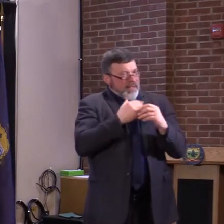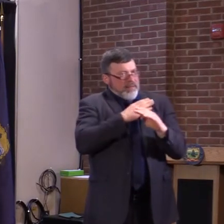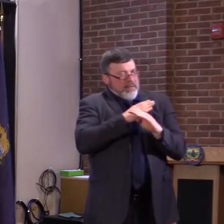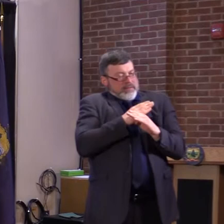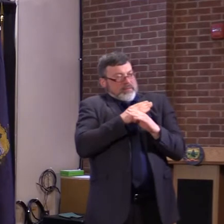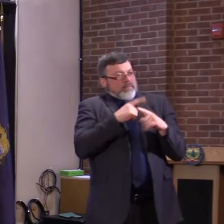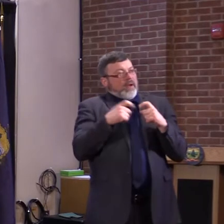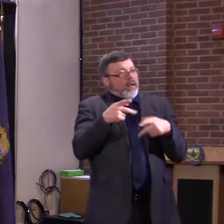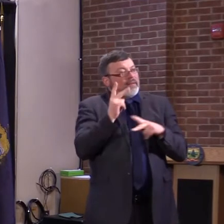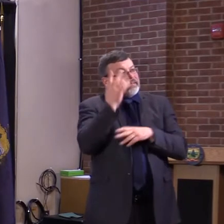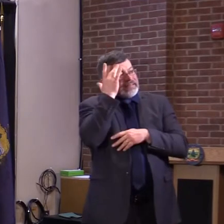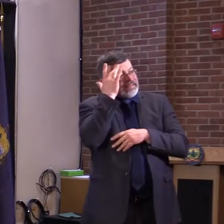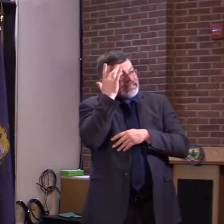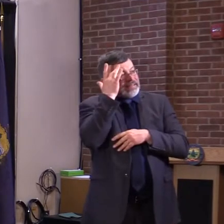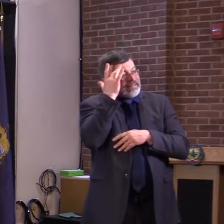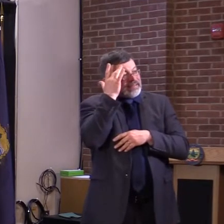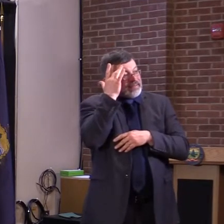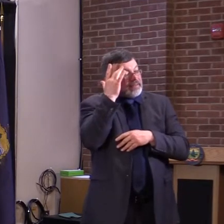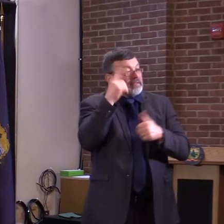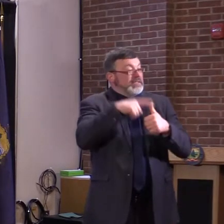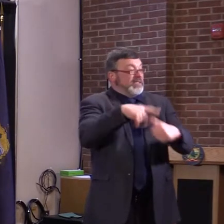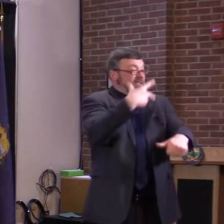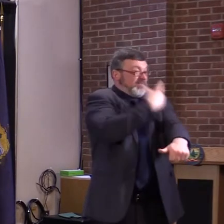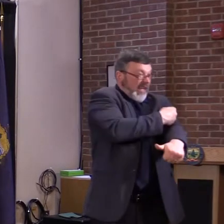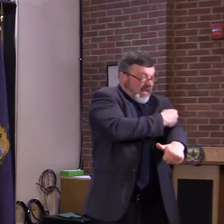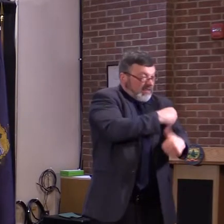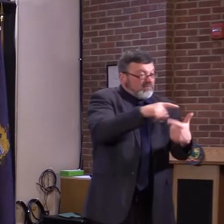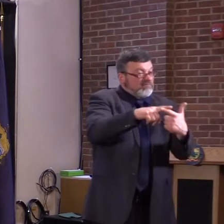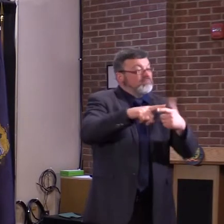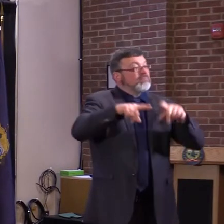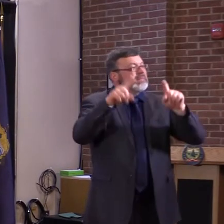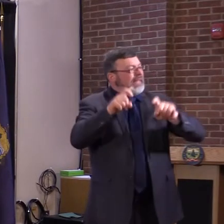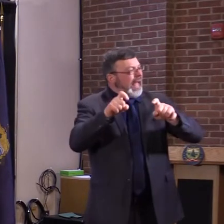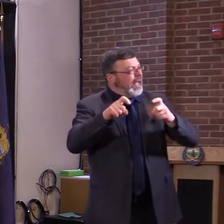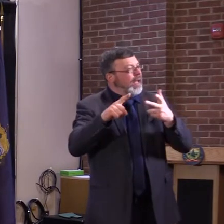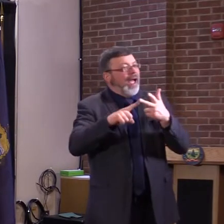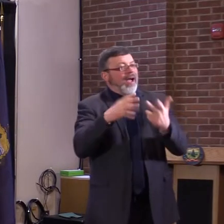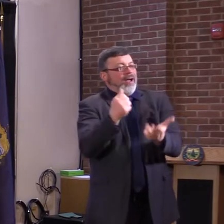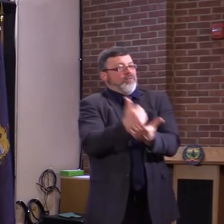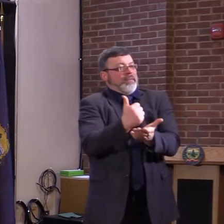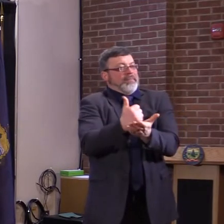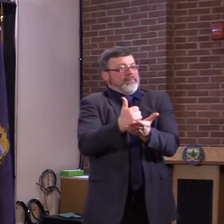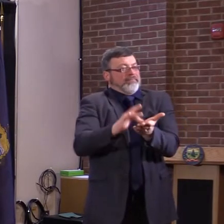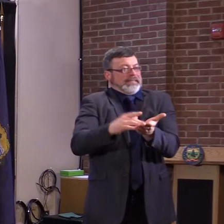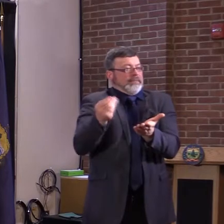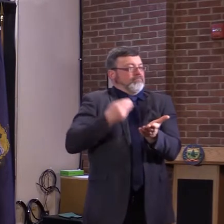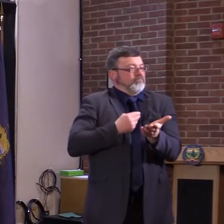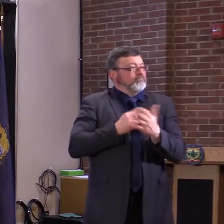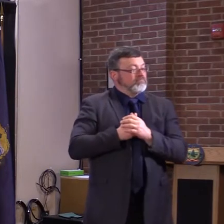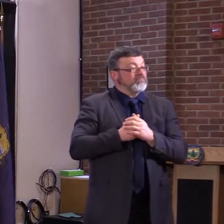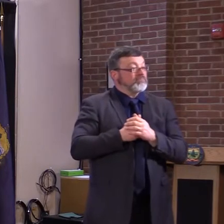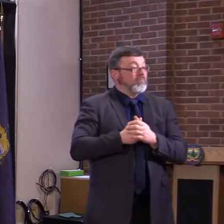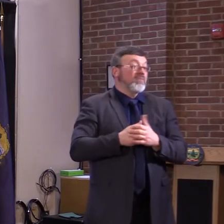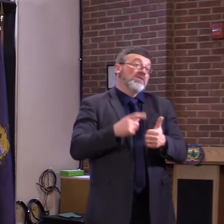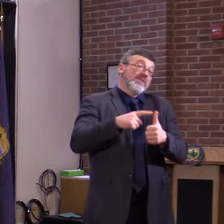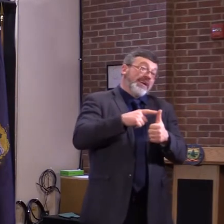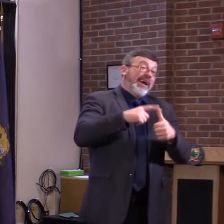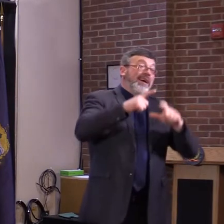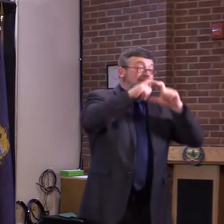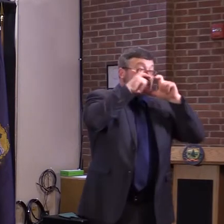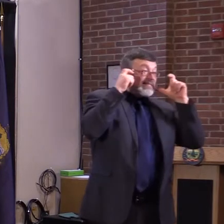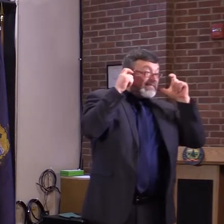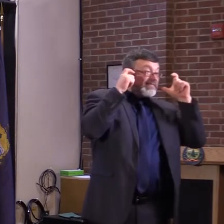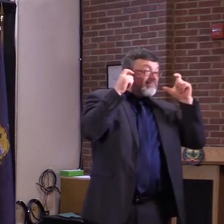and treatment for those at high risk of serious outcomes, and appropriate masking require a commitment